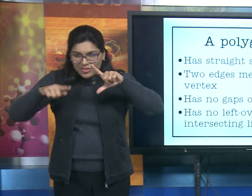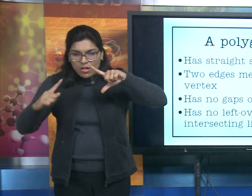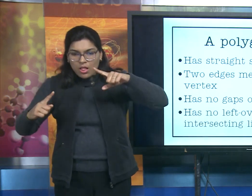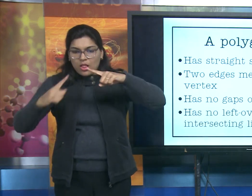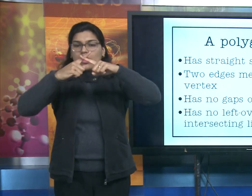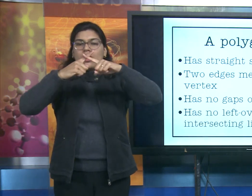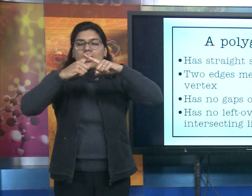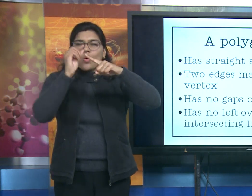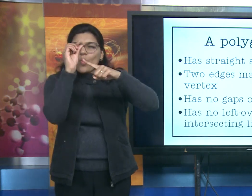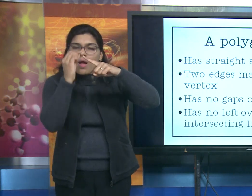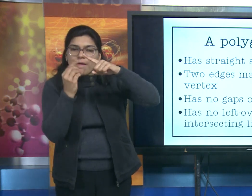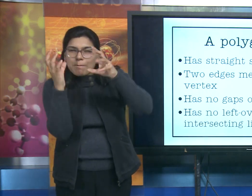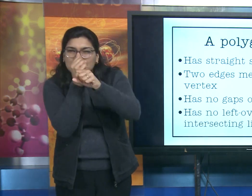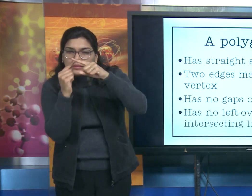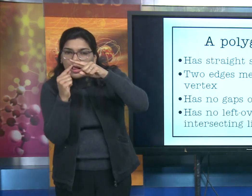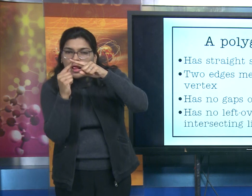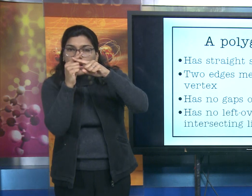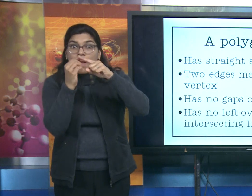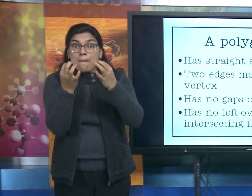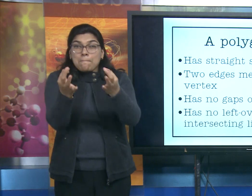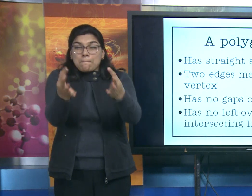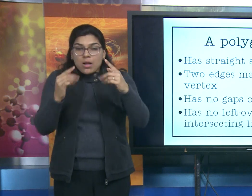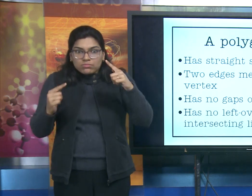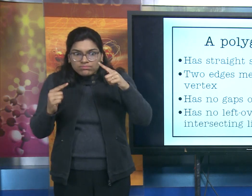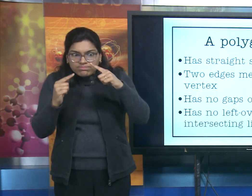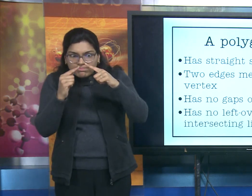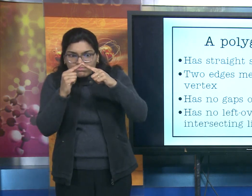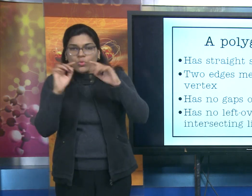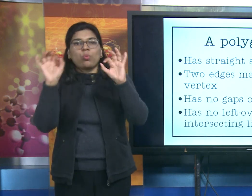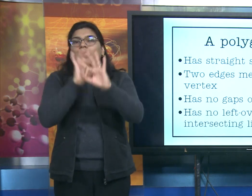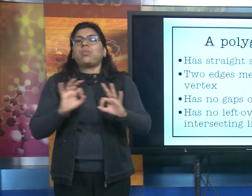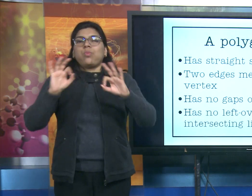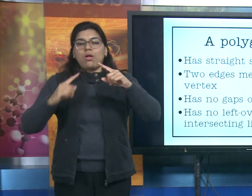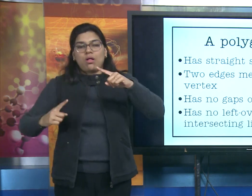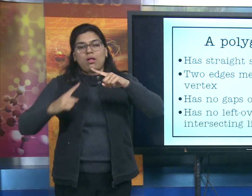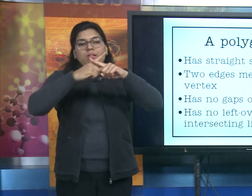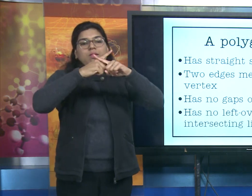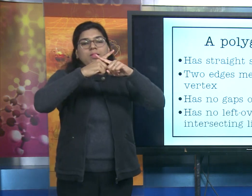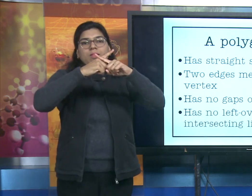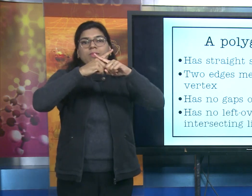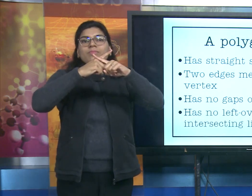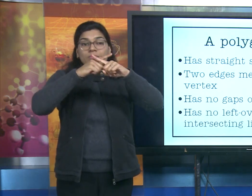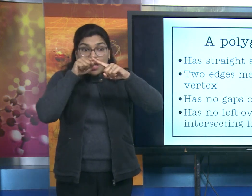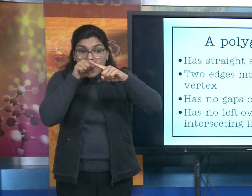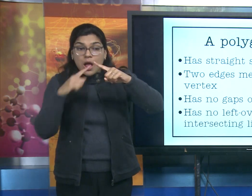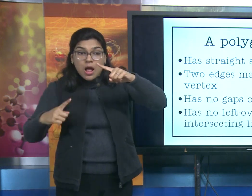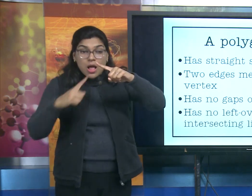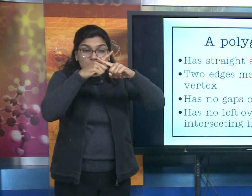when lines cut together one on the other line. So in polygon